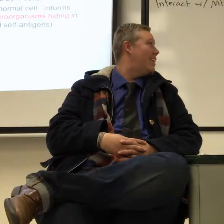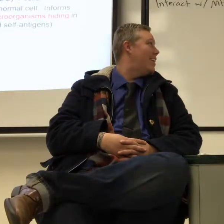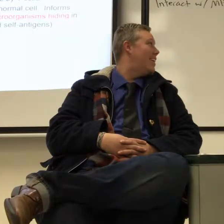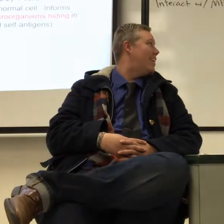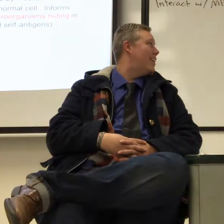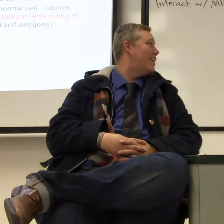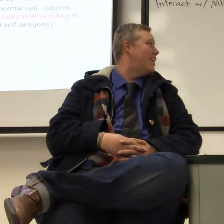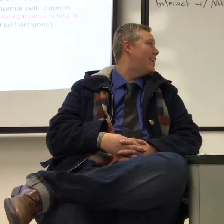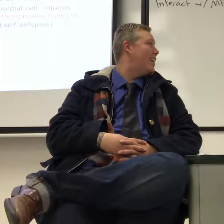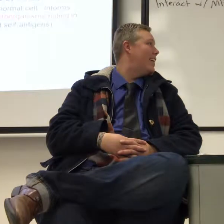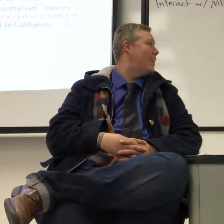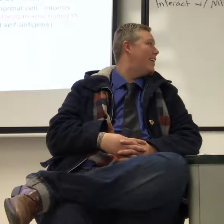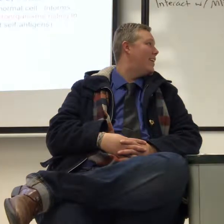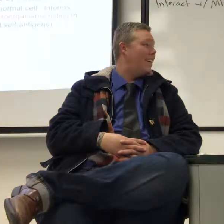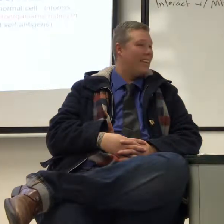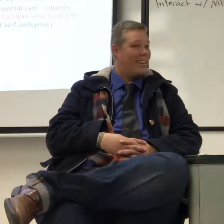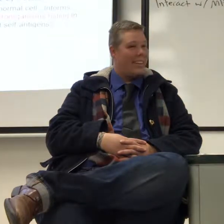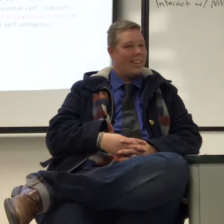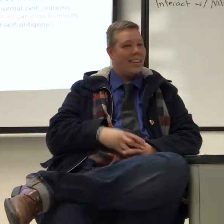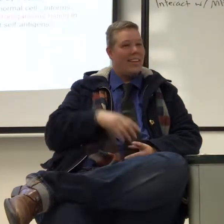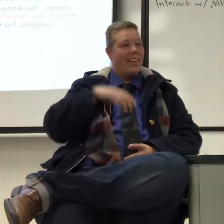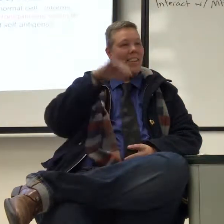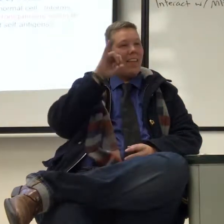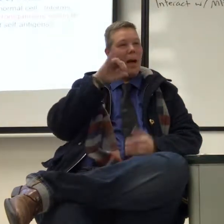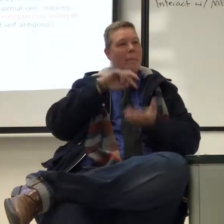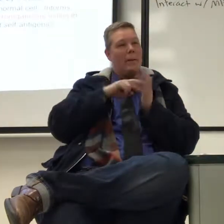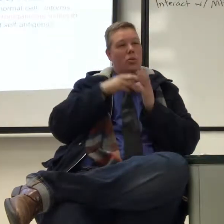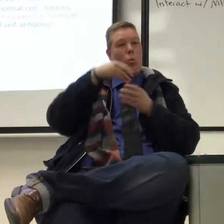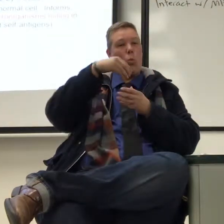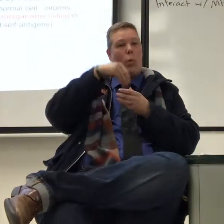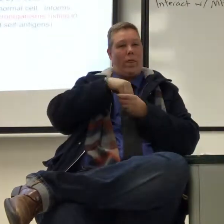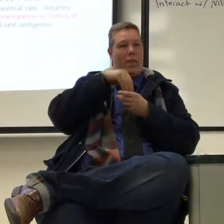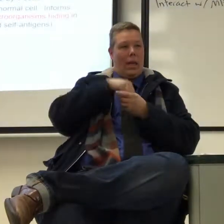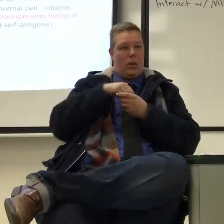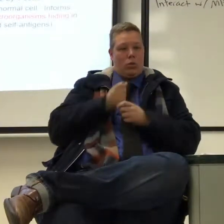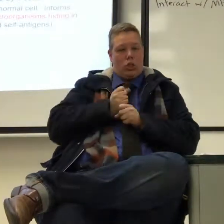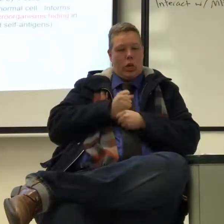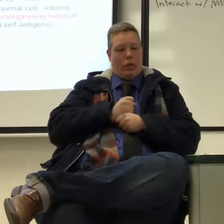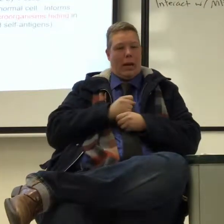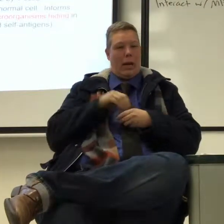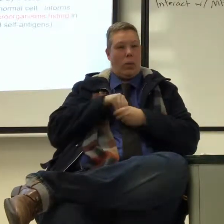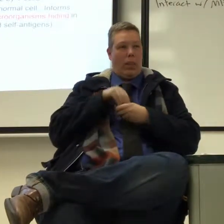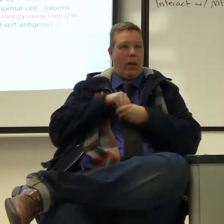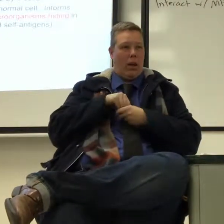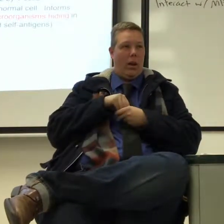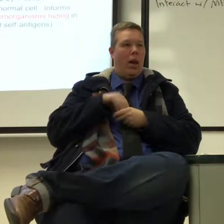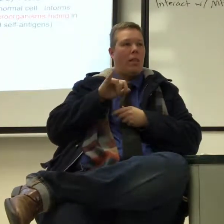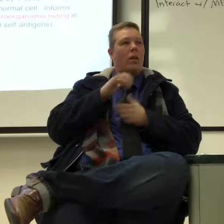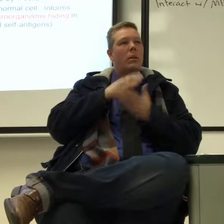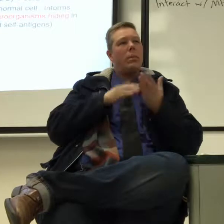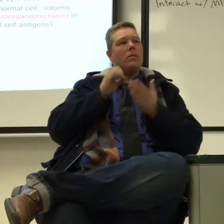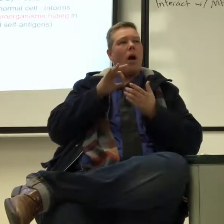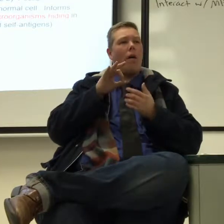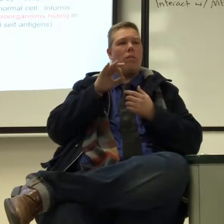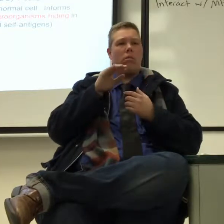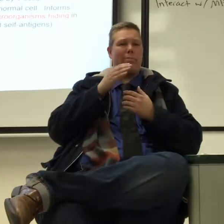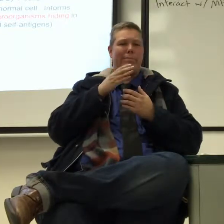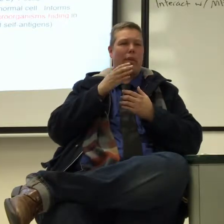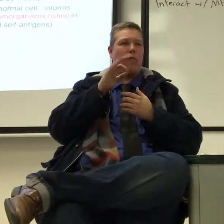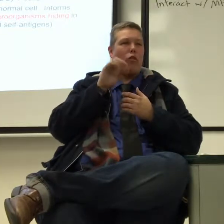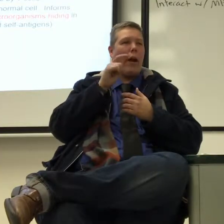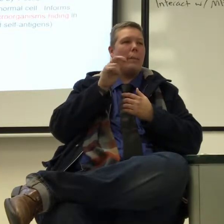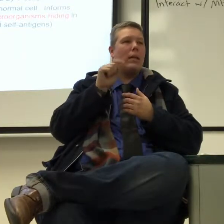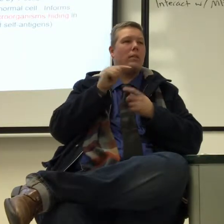AG. That means from within, generated from within. This is a piece of fragment from within your